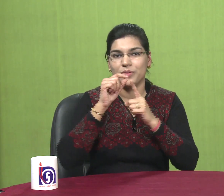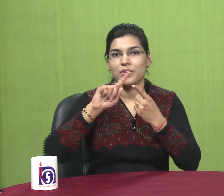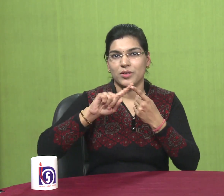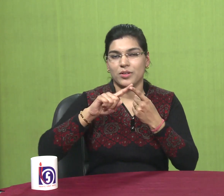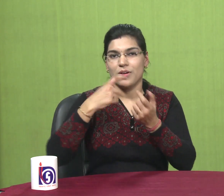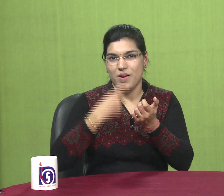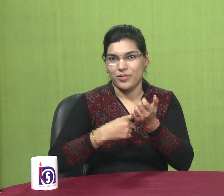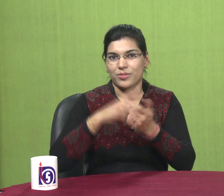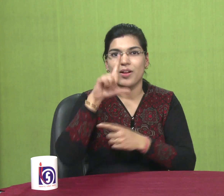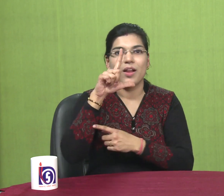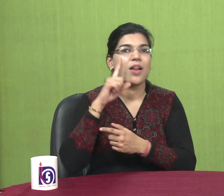Hyperlink.